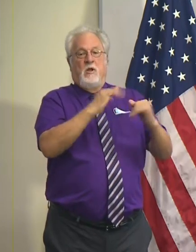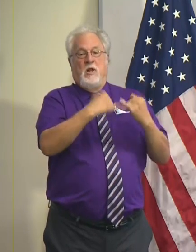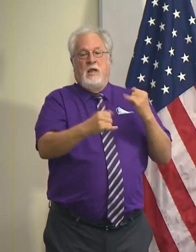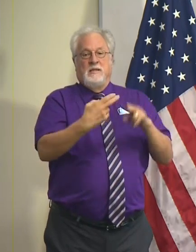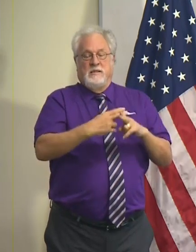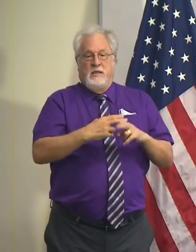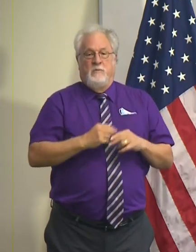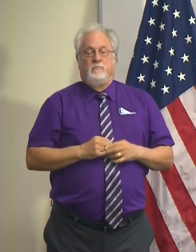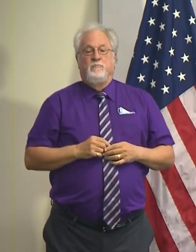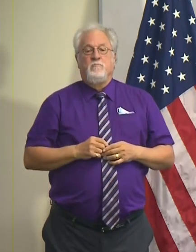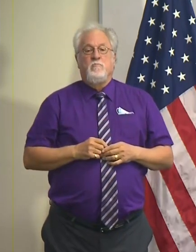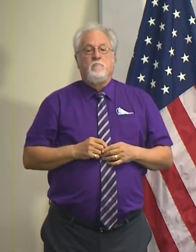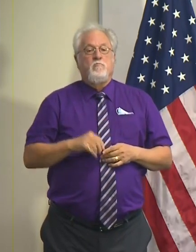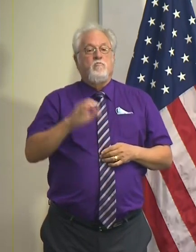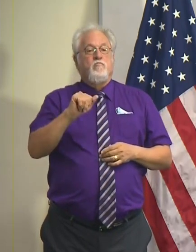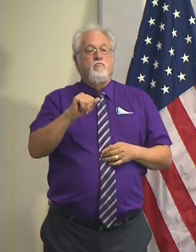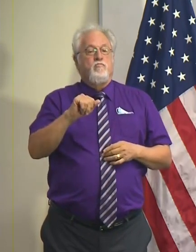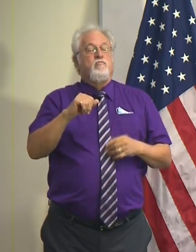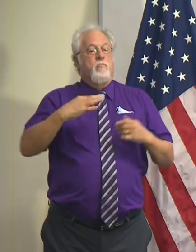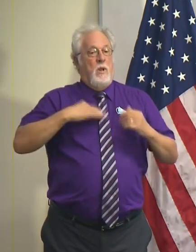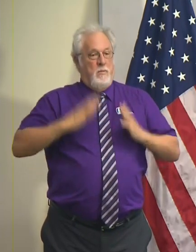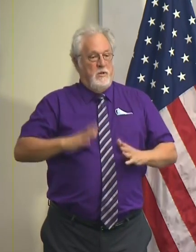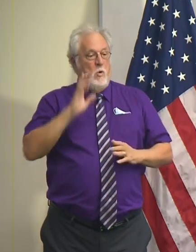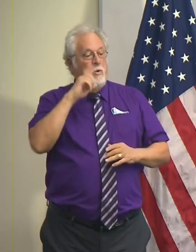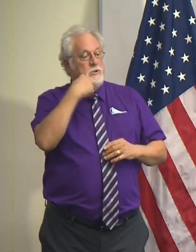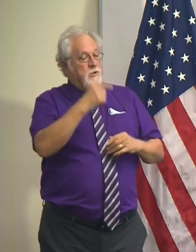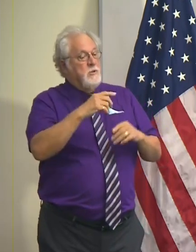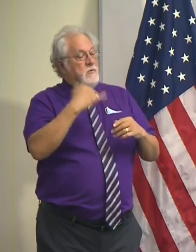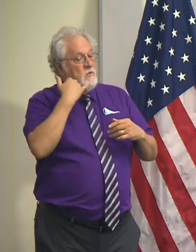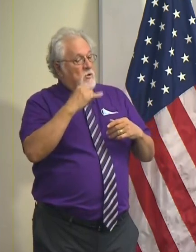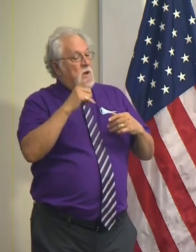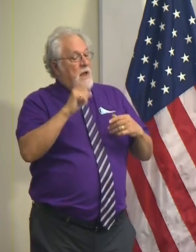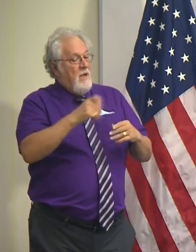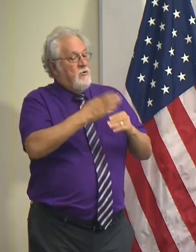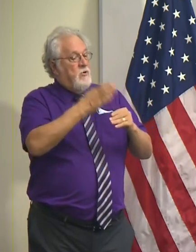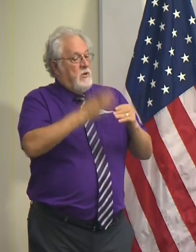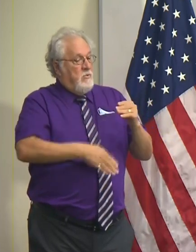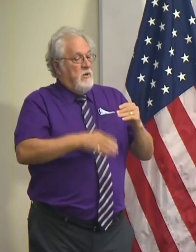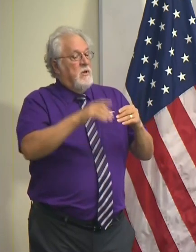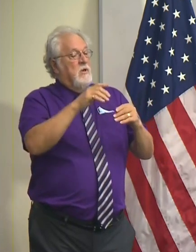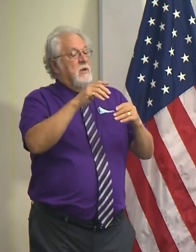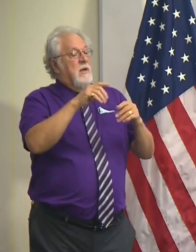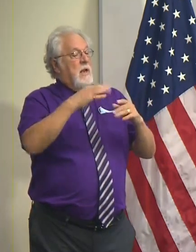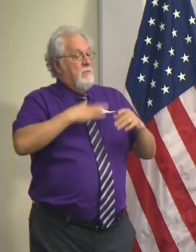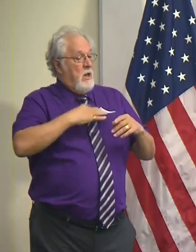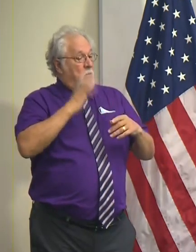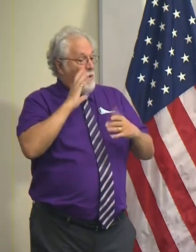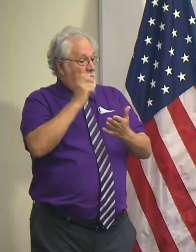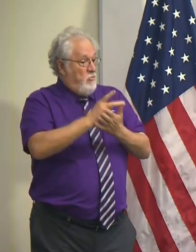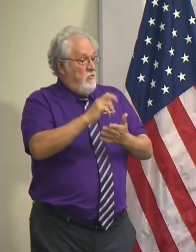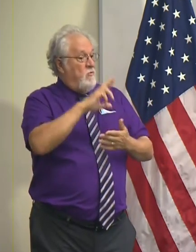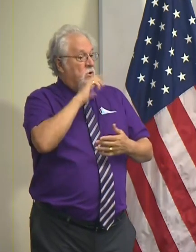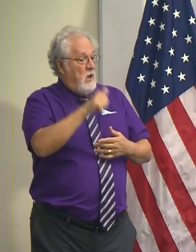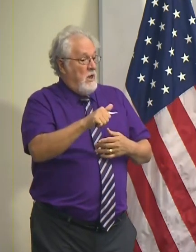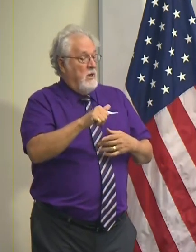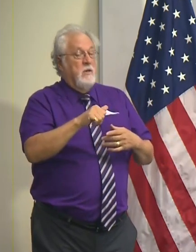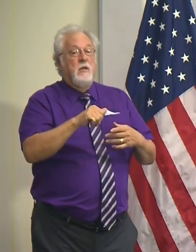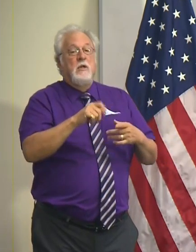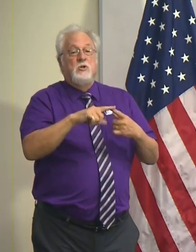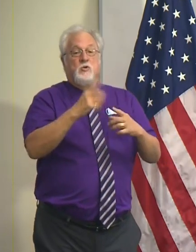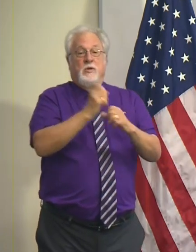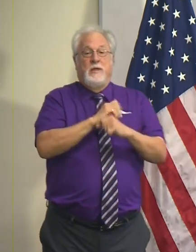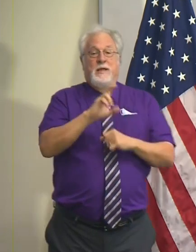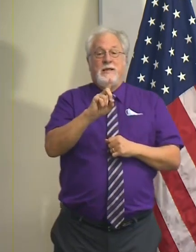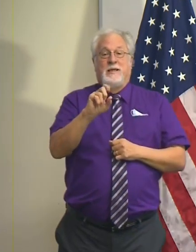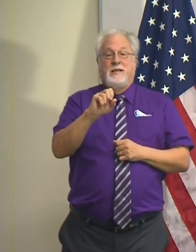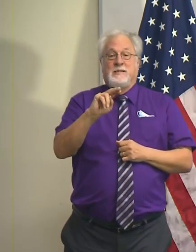last name. Applicants will be told on the phone immediately after completing their application whether they have been approved to receive